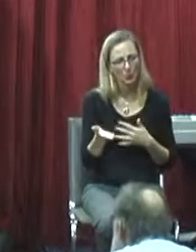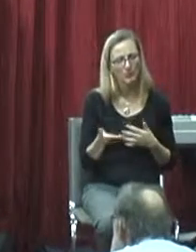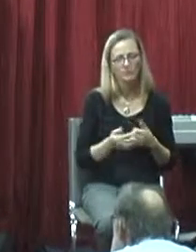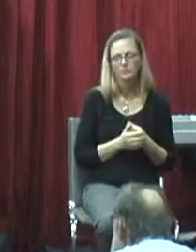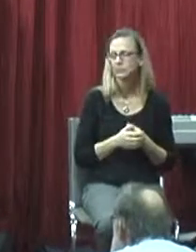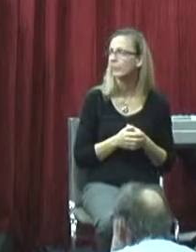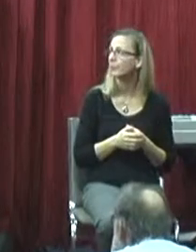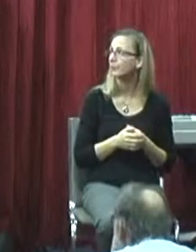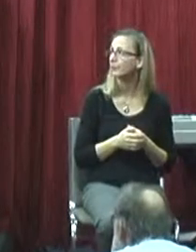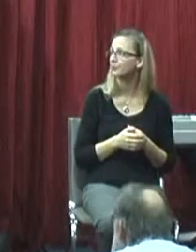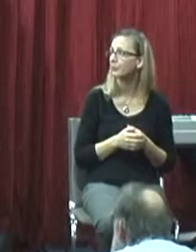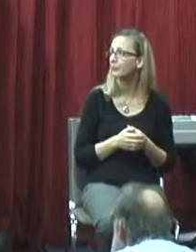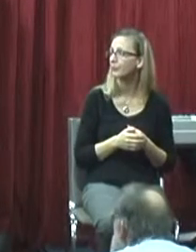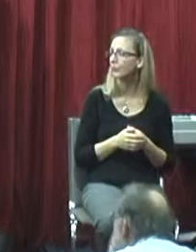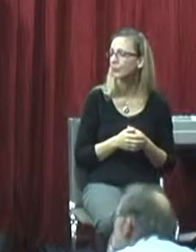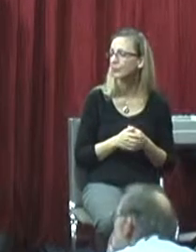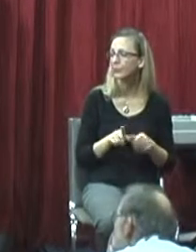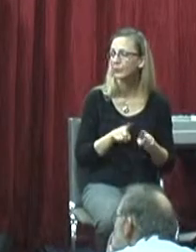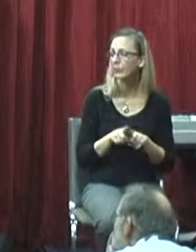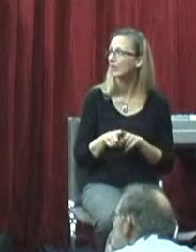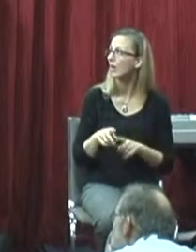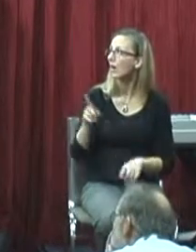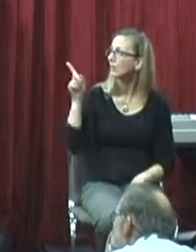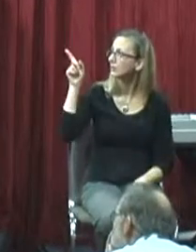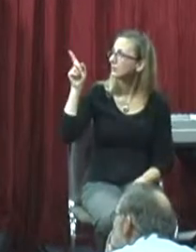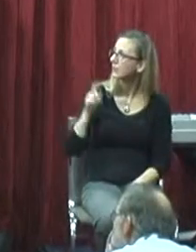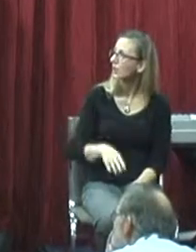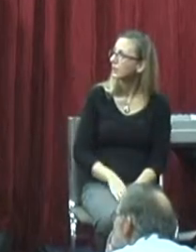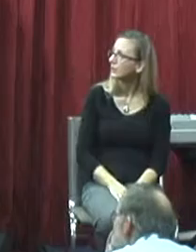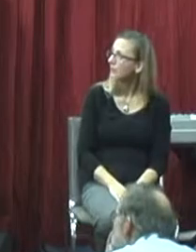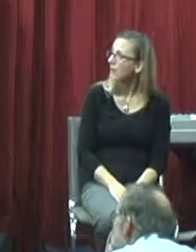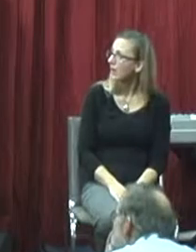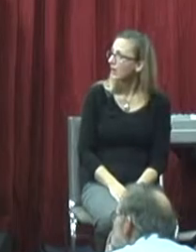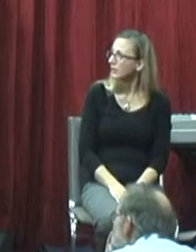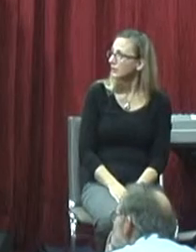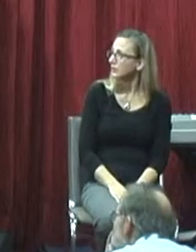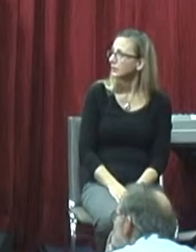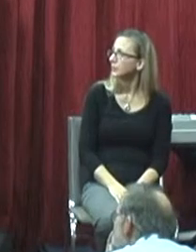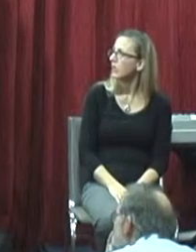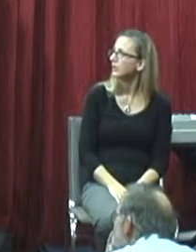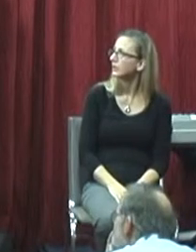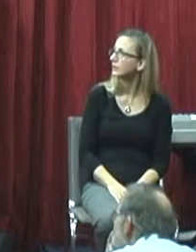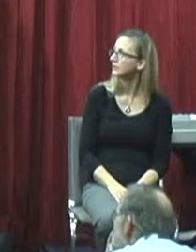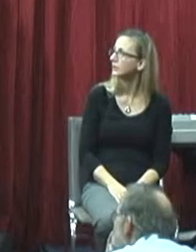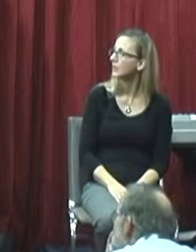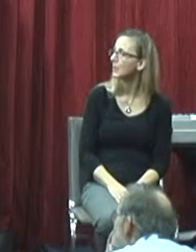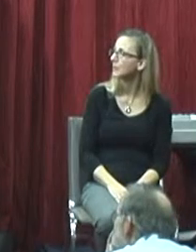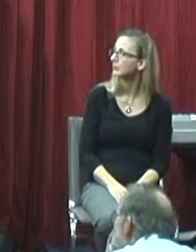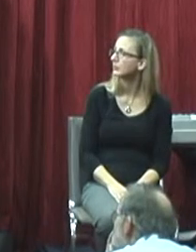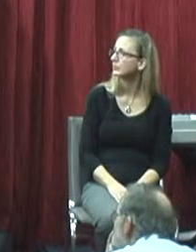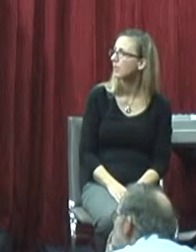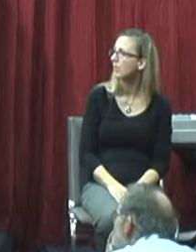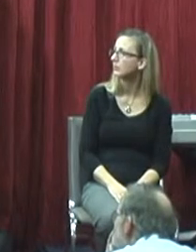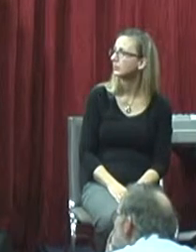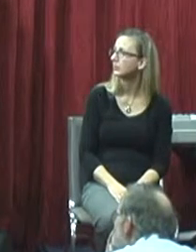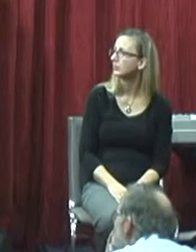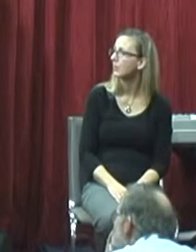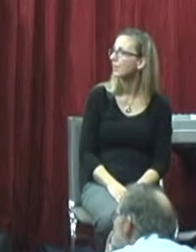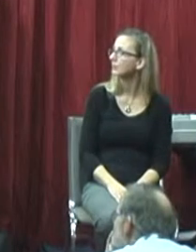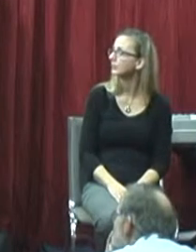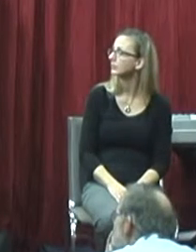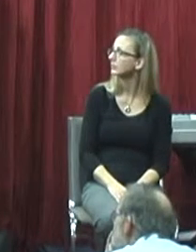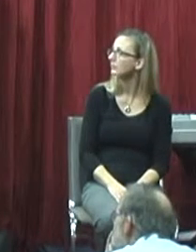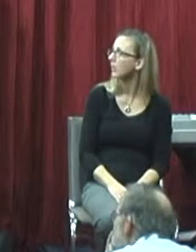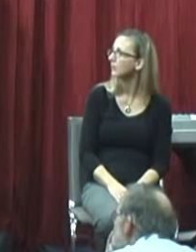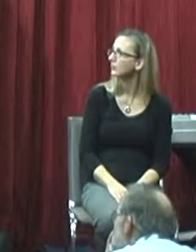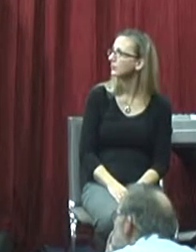this. In Hebrews chapter 11, verse 1, everybody here is probably familiar with this verse, right? Faith